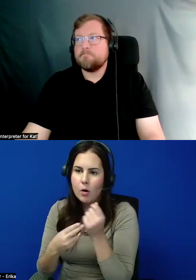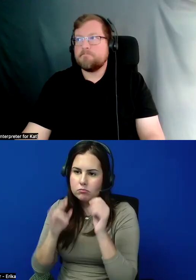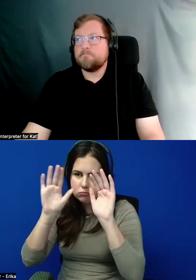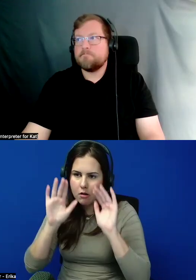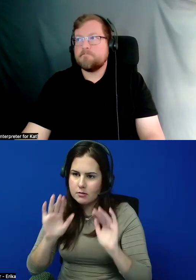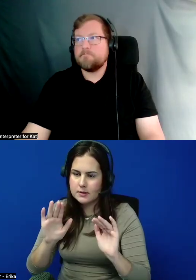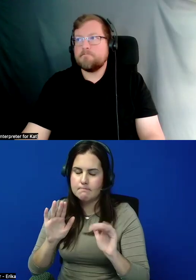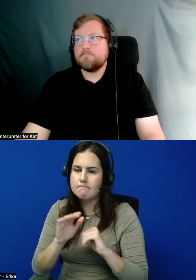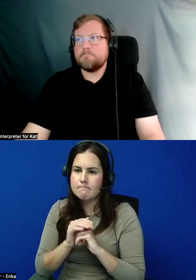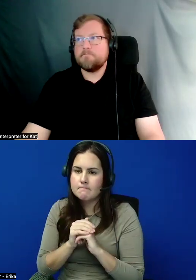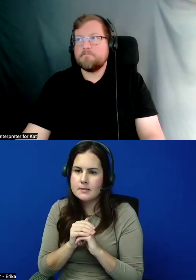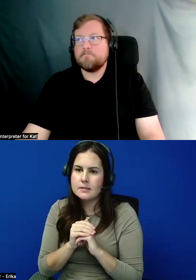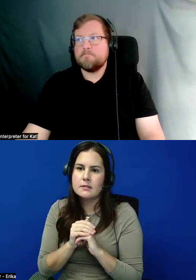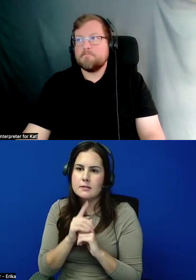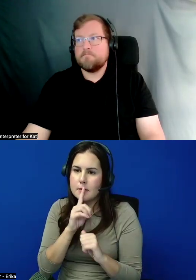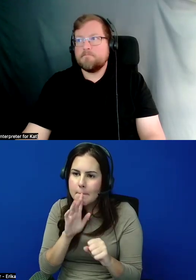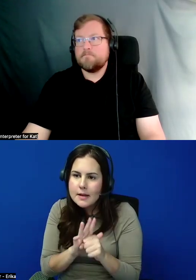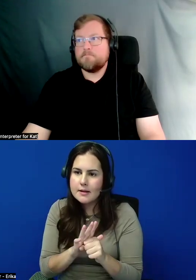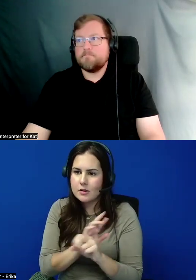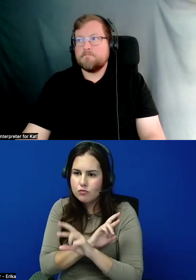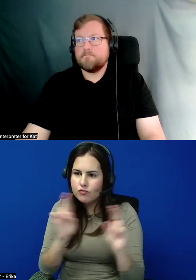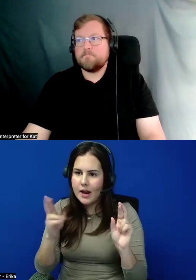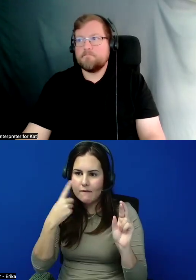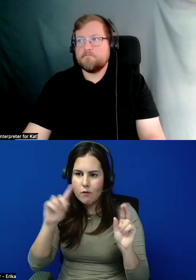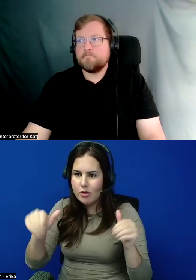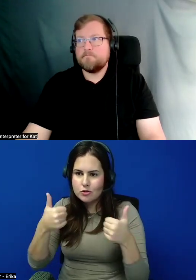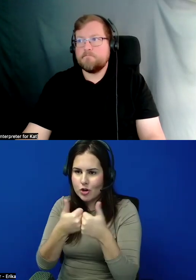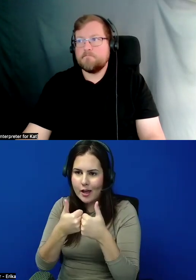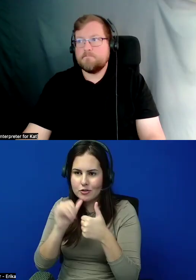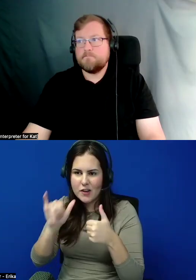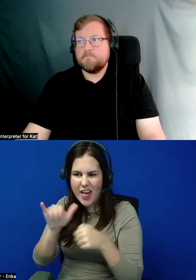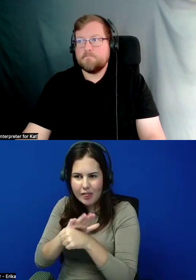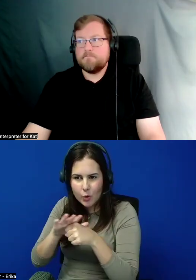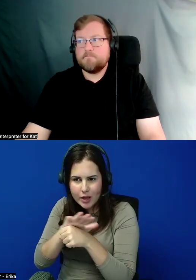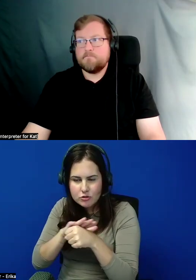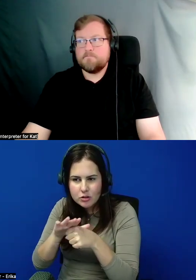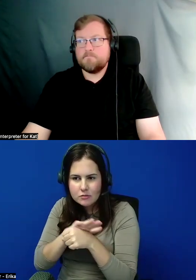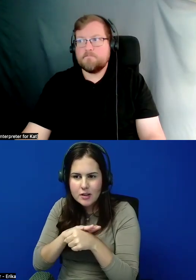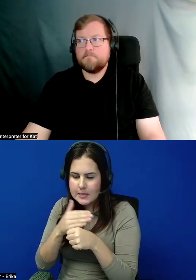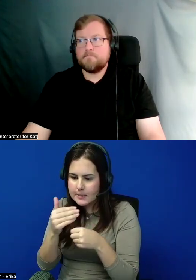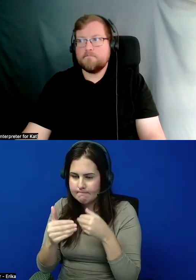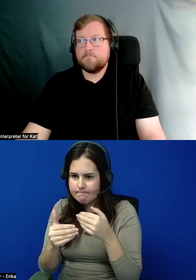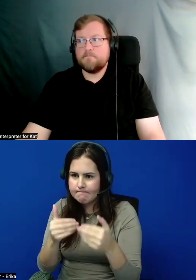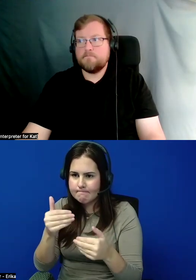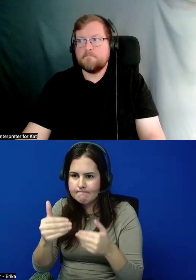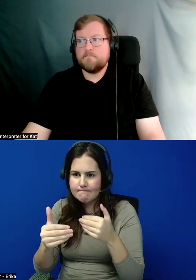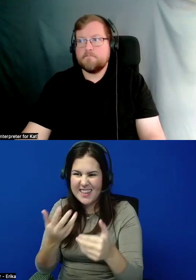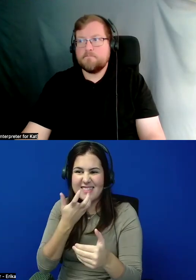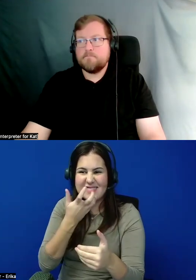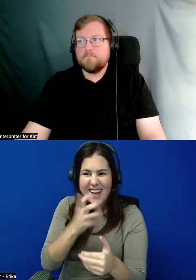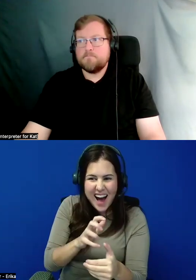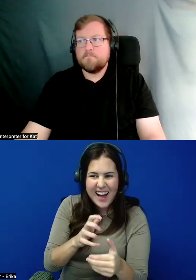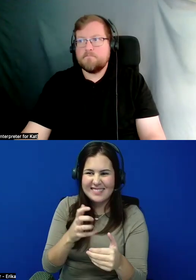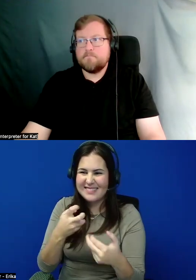of down for the challenge of the place and working through kind of the heat and the discomfort and you